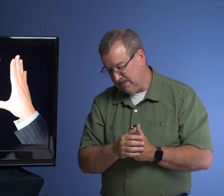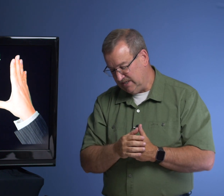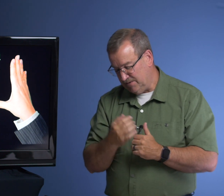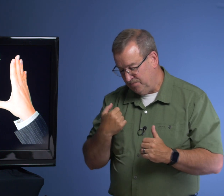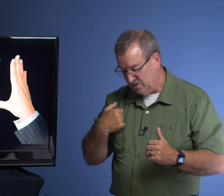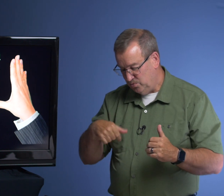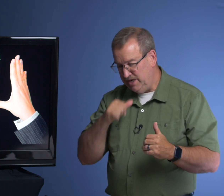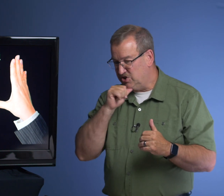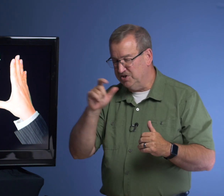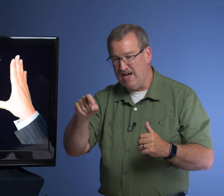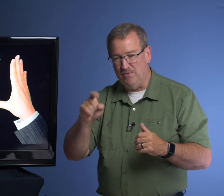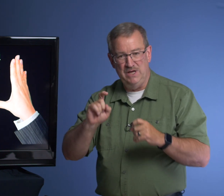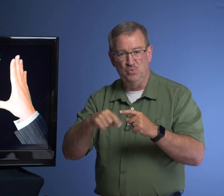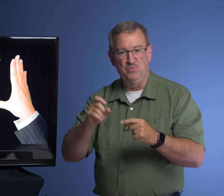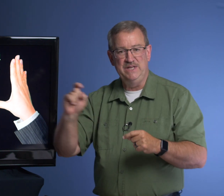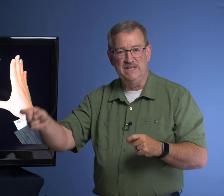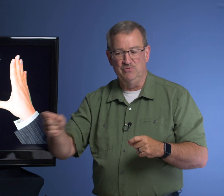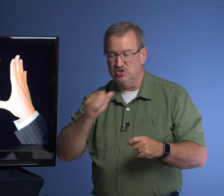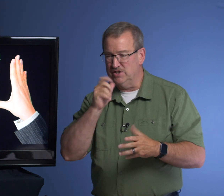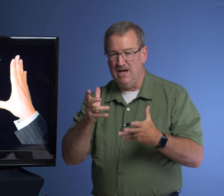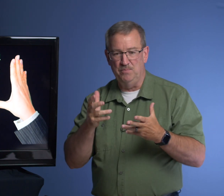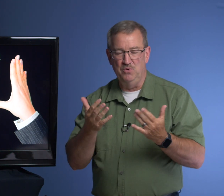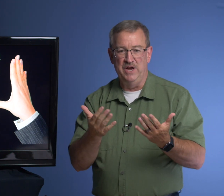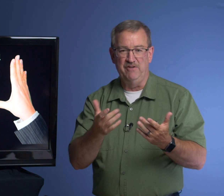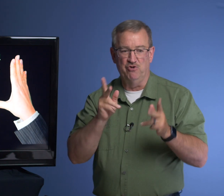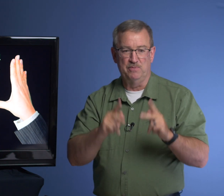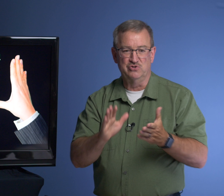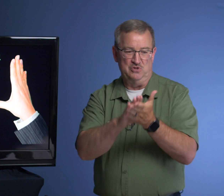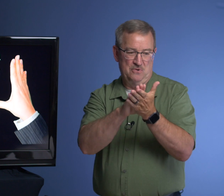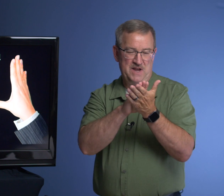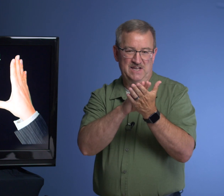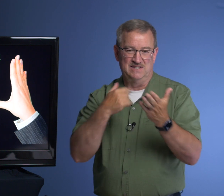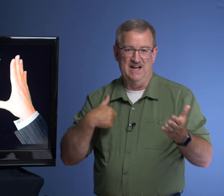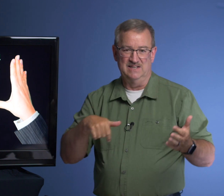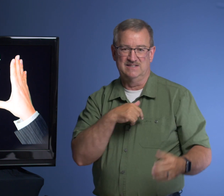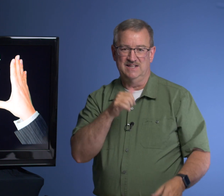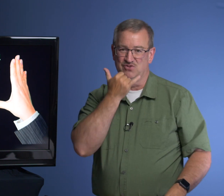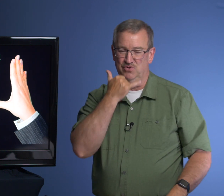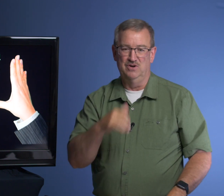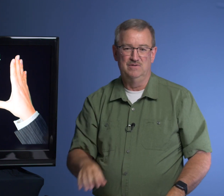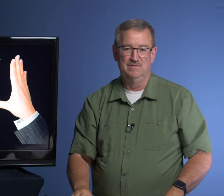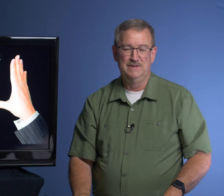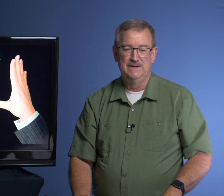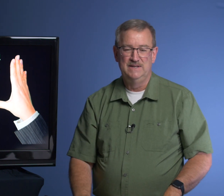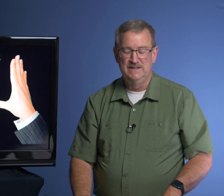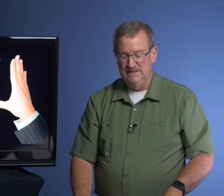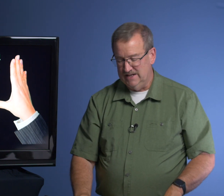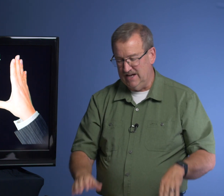that we should not, when we give, we should not be waiting for a person to praise us. That's wrong. I